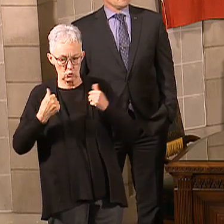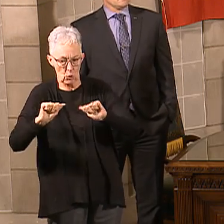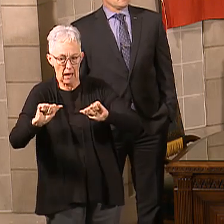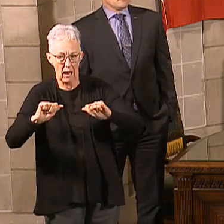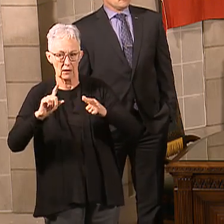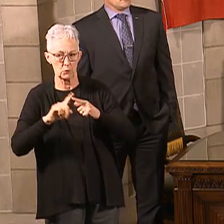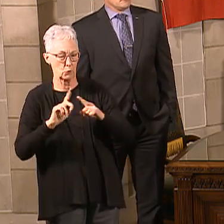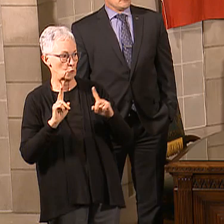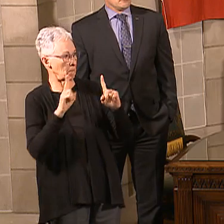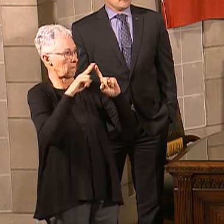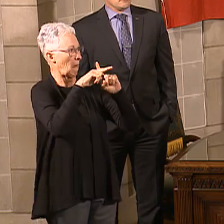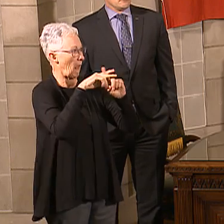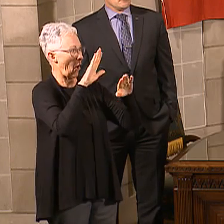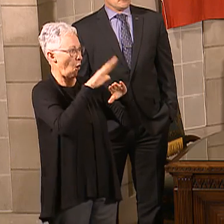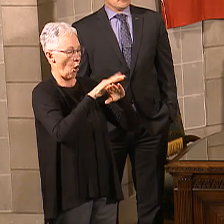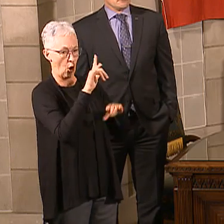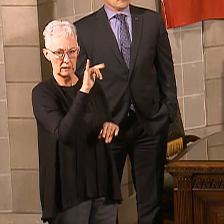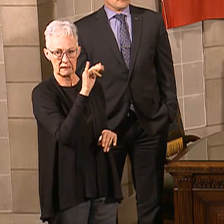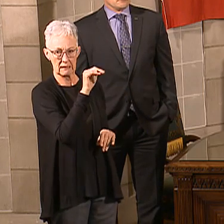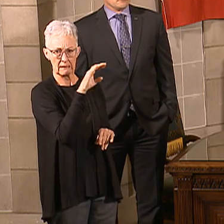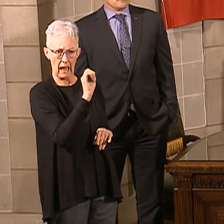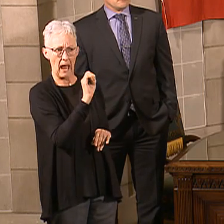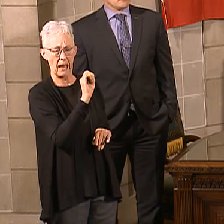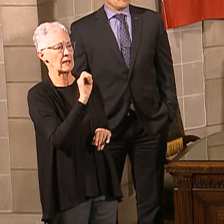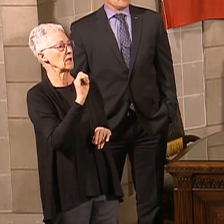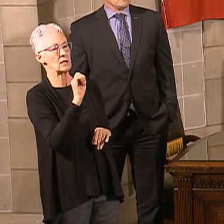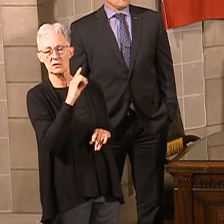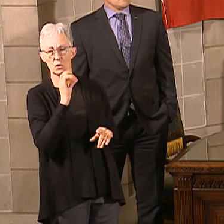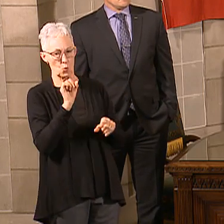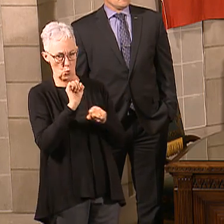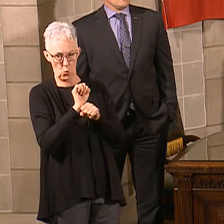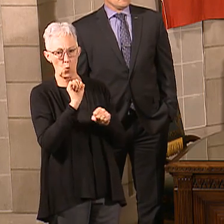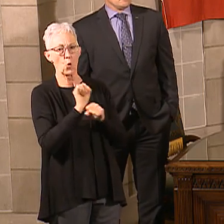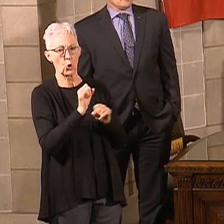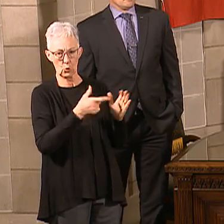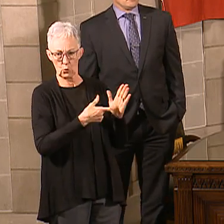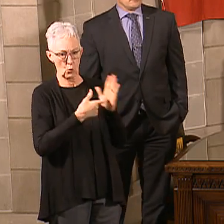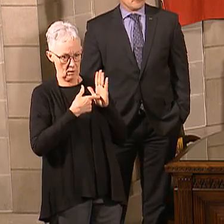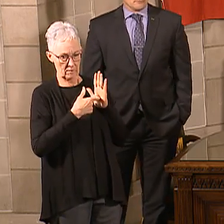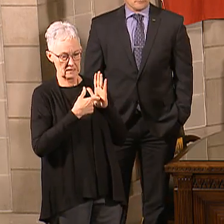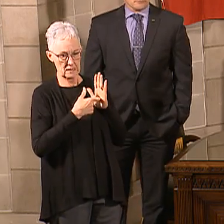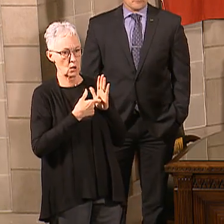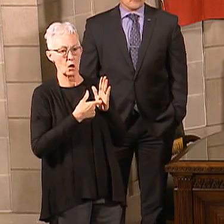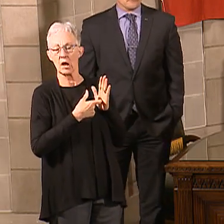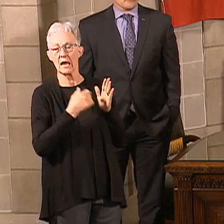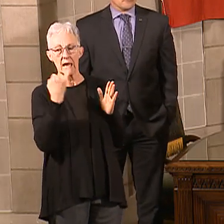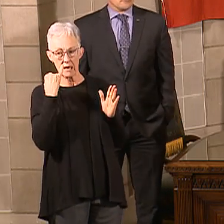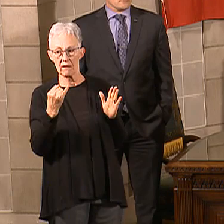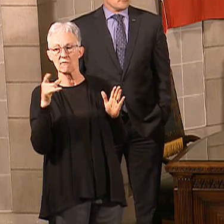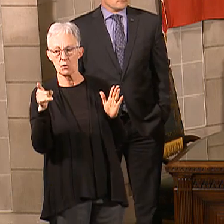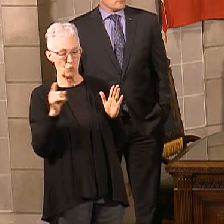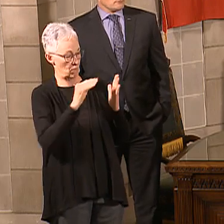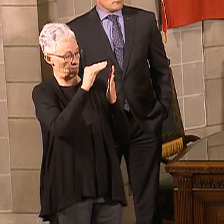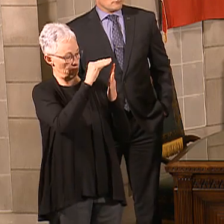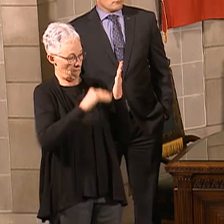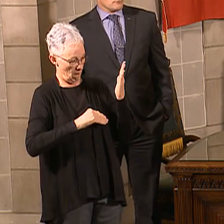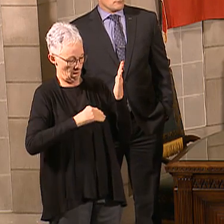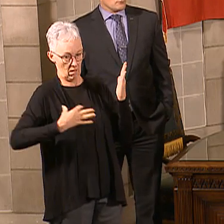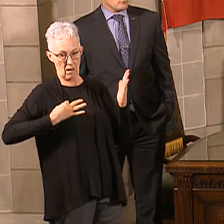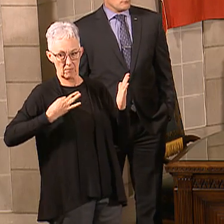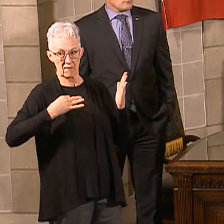those questions. I want everybody to know that the work requirements are indeed waived, that if you filled out the unemployment